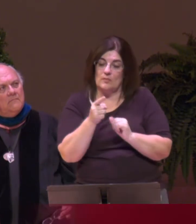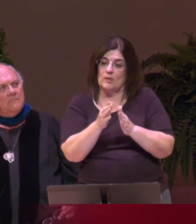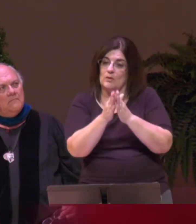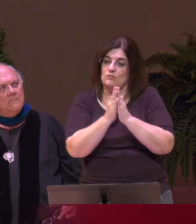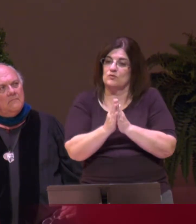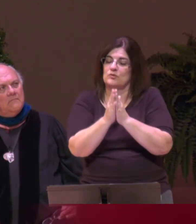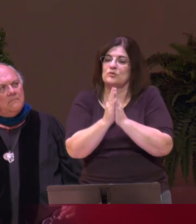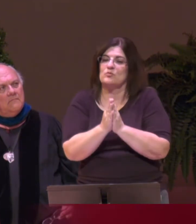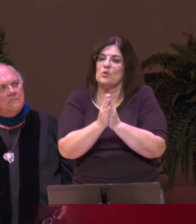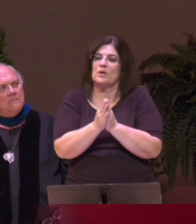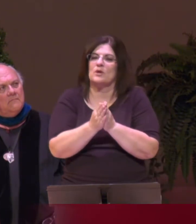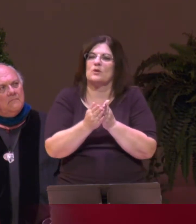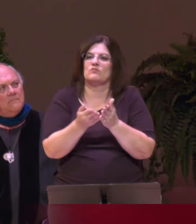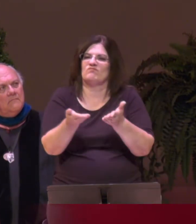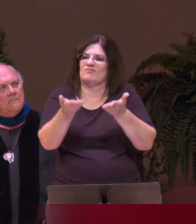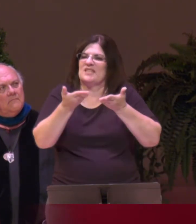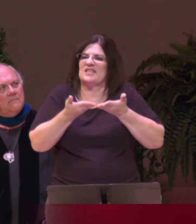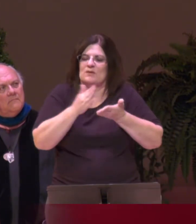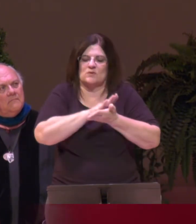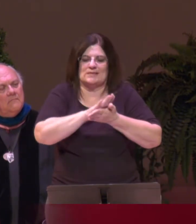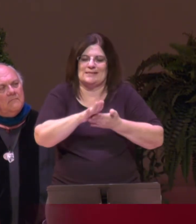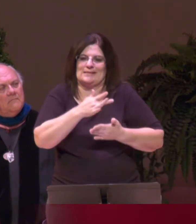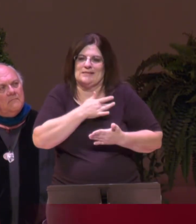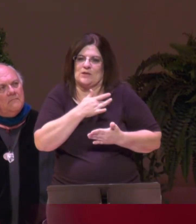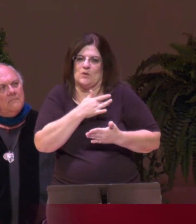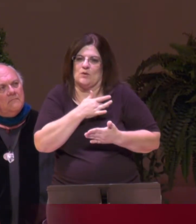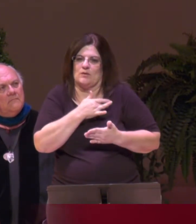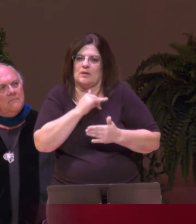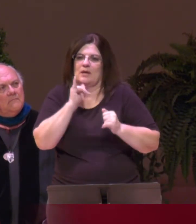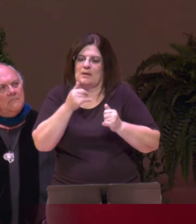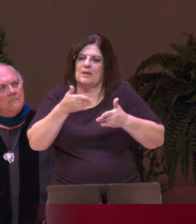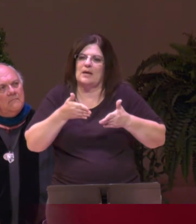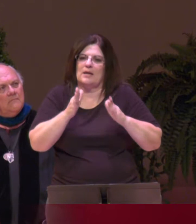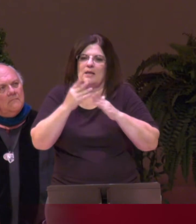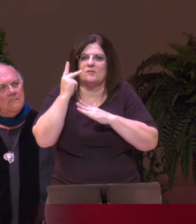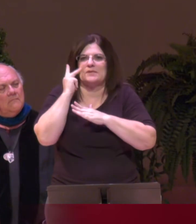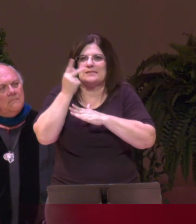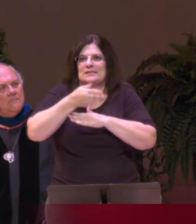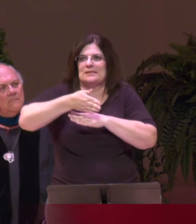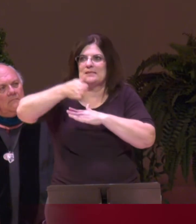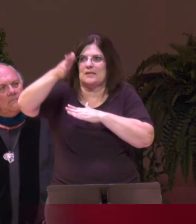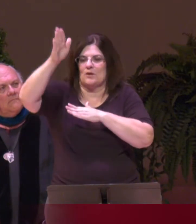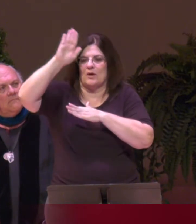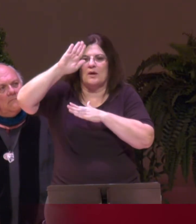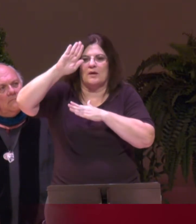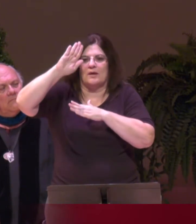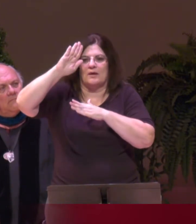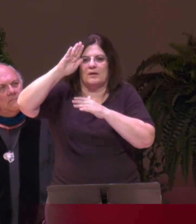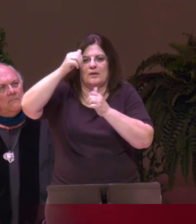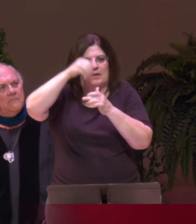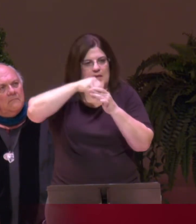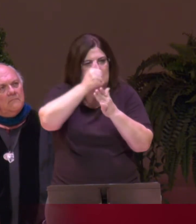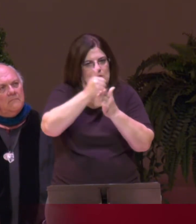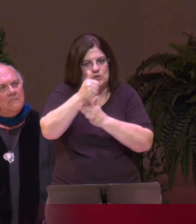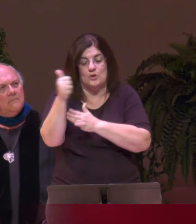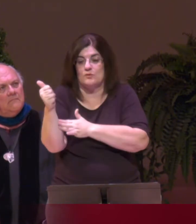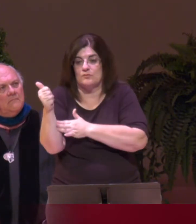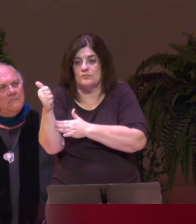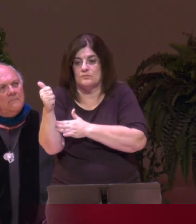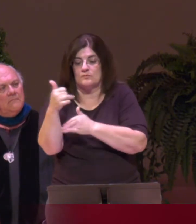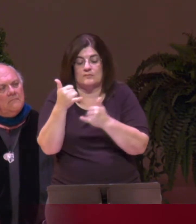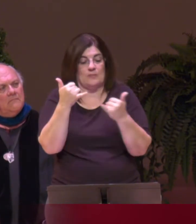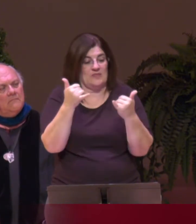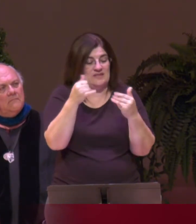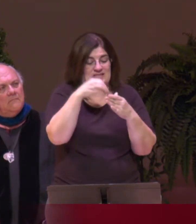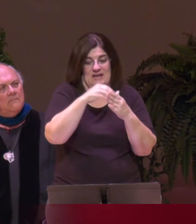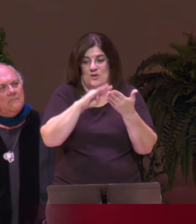clean heart, and a clean heart allows us to see God in one another. Today in our communities, our